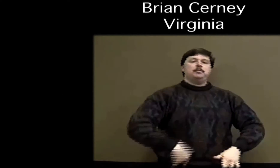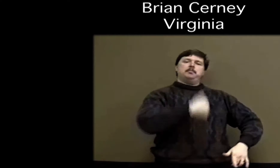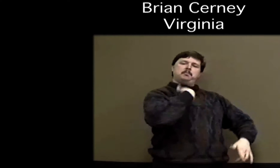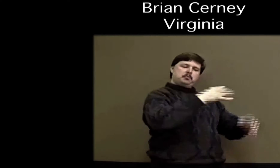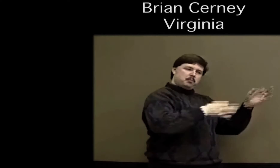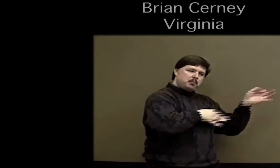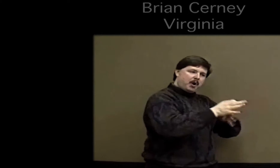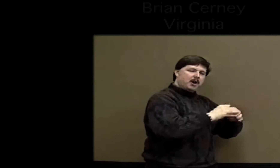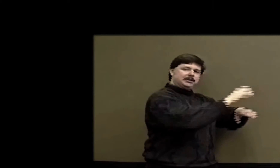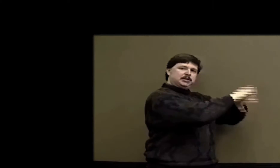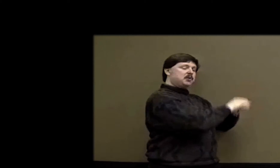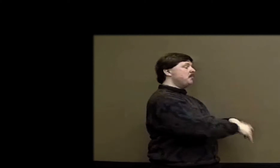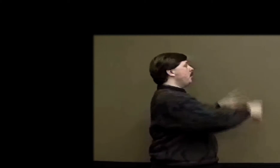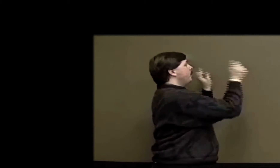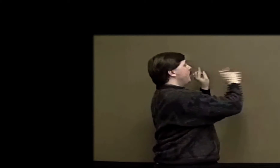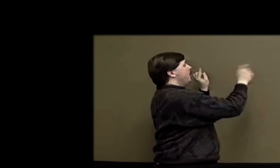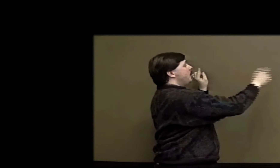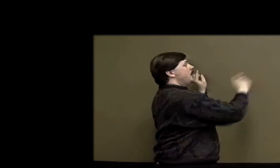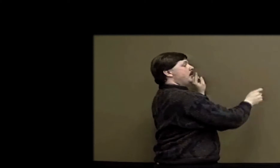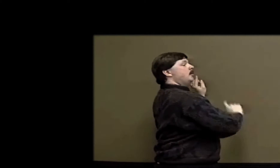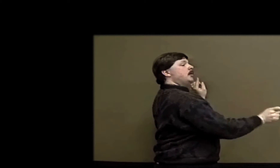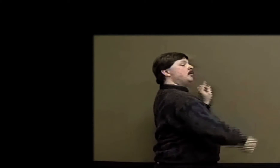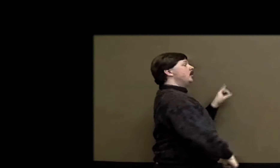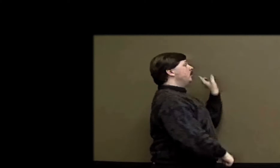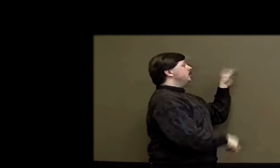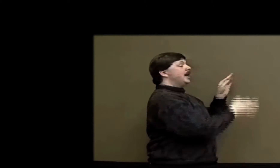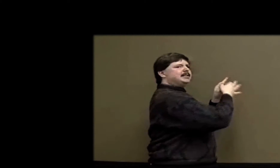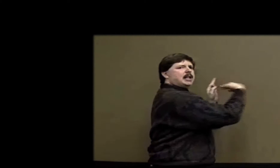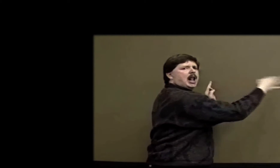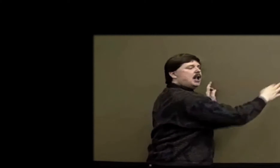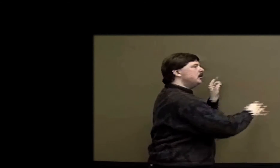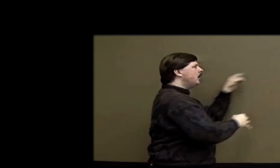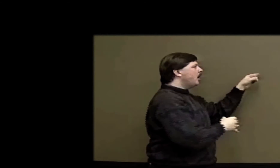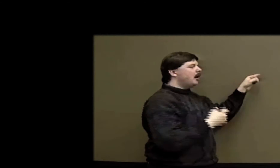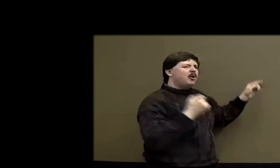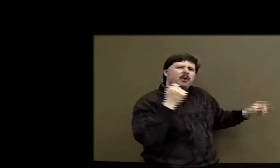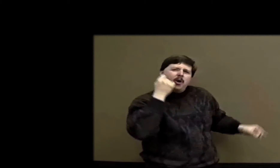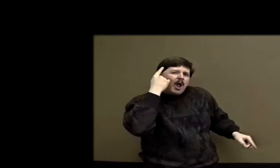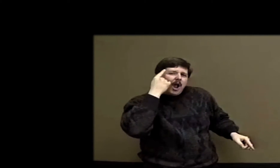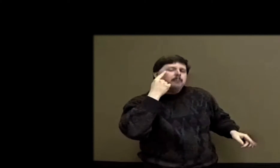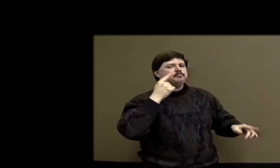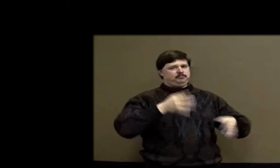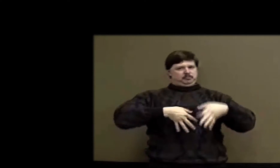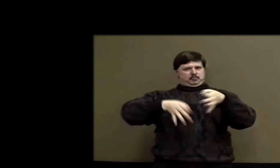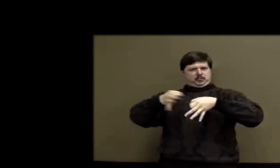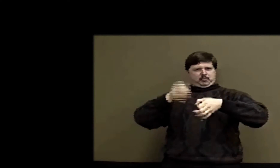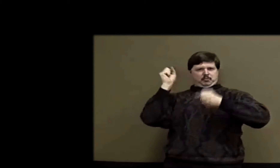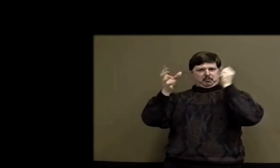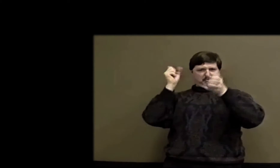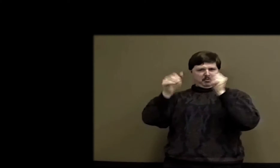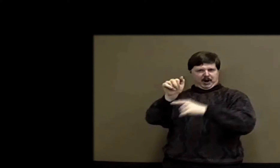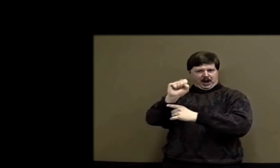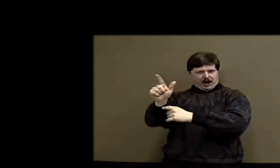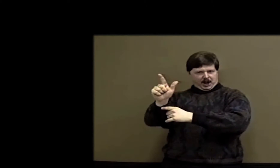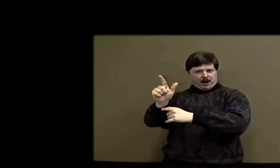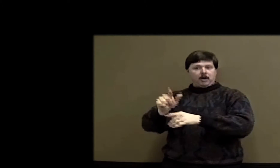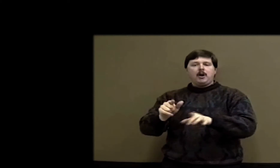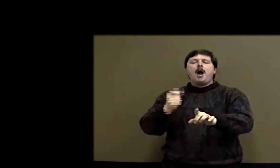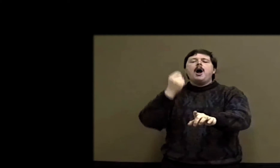Before, when I used to teach English to deaf students, I would explain and write it on the board in English, and if they weren't understanding it, I would explain in